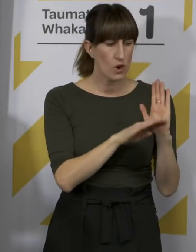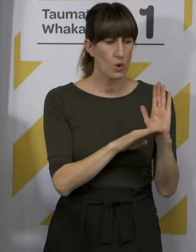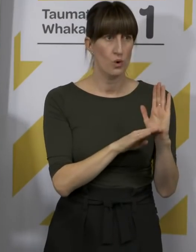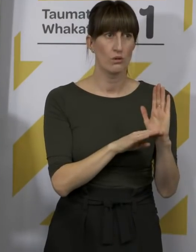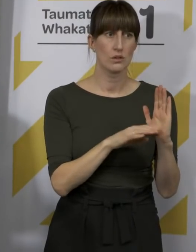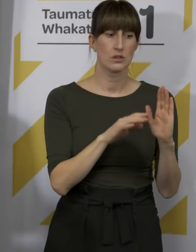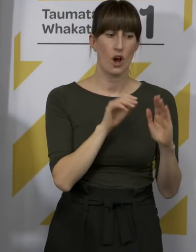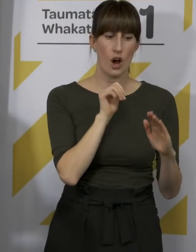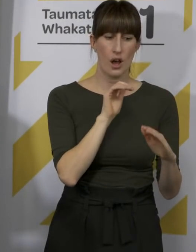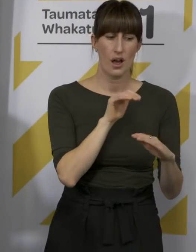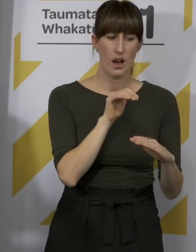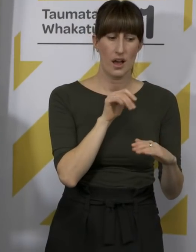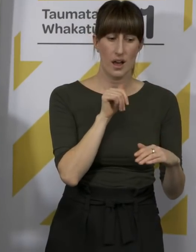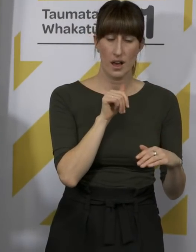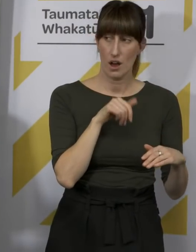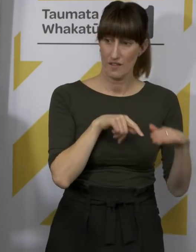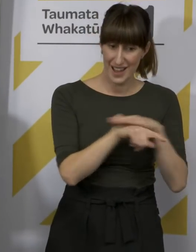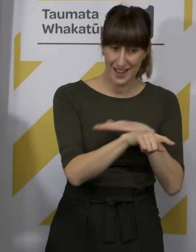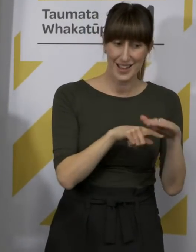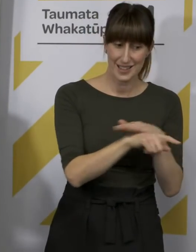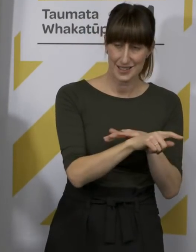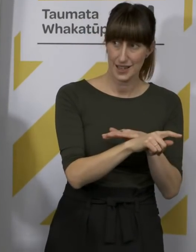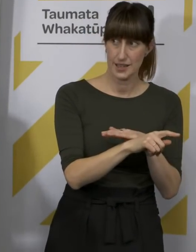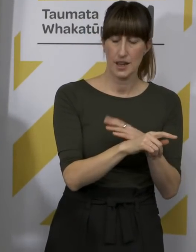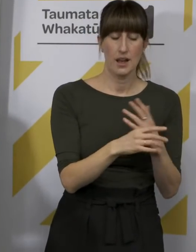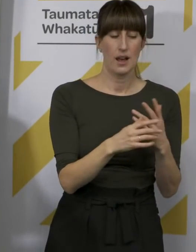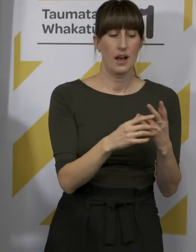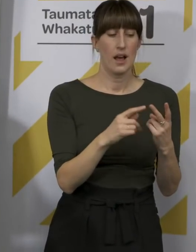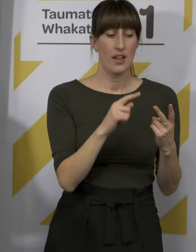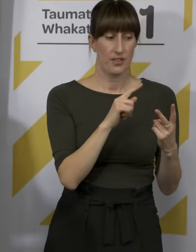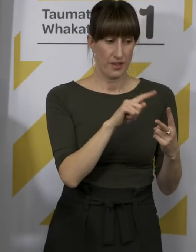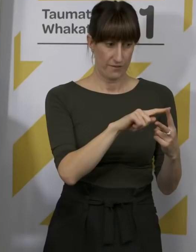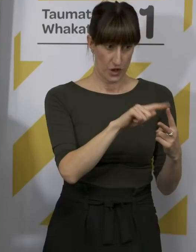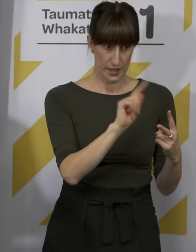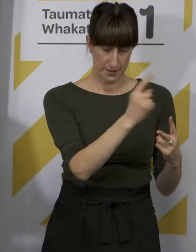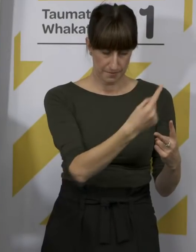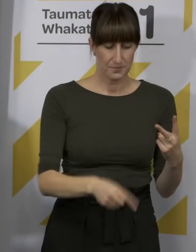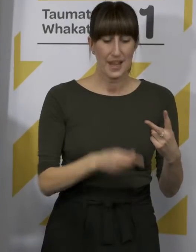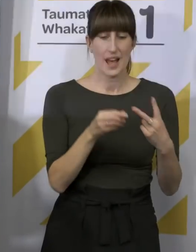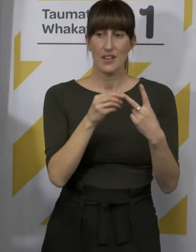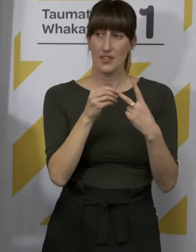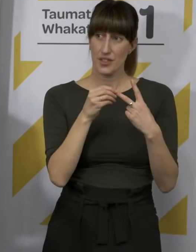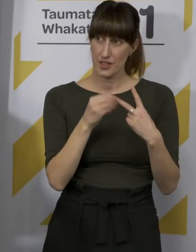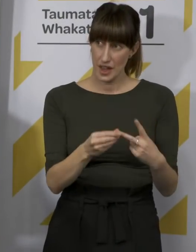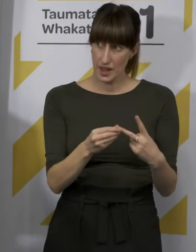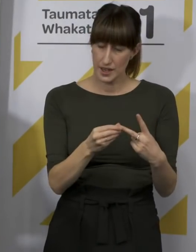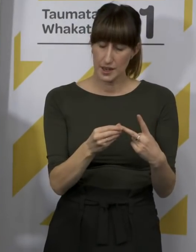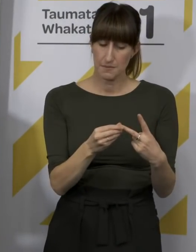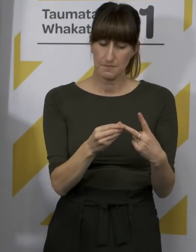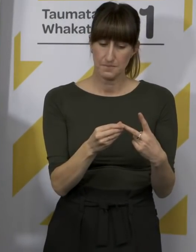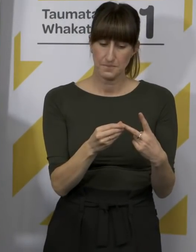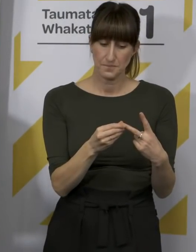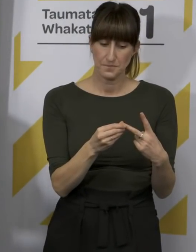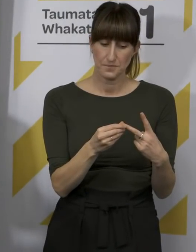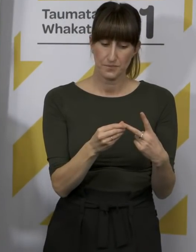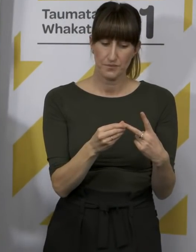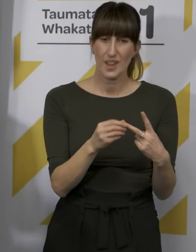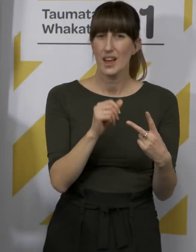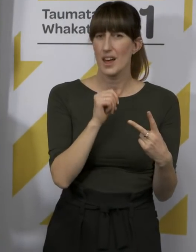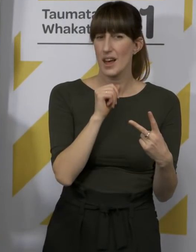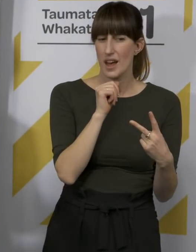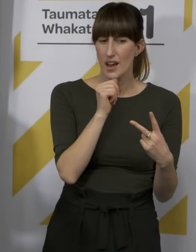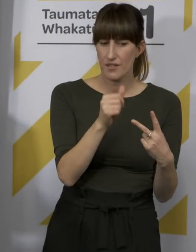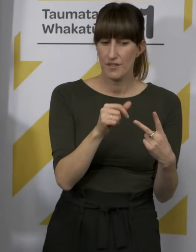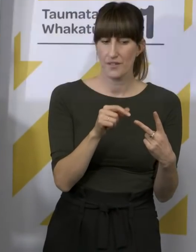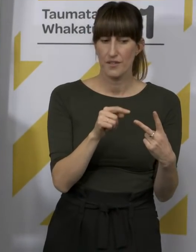protocols around their release from managed isolation. Then the people who might have had some potential contact with the